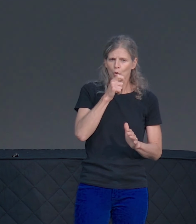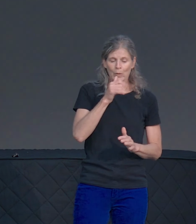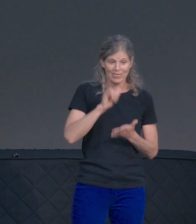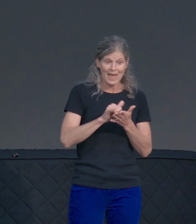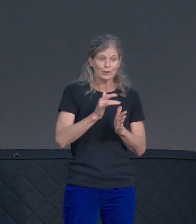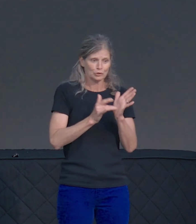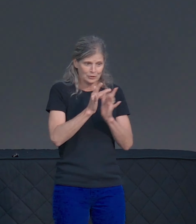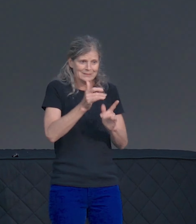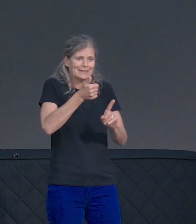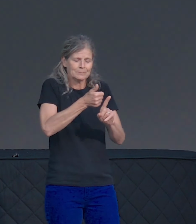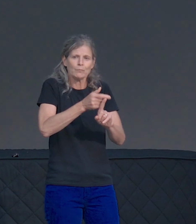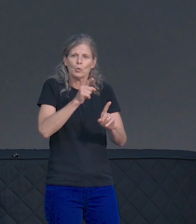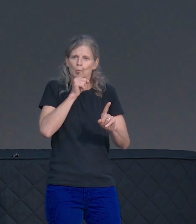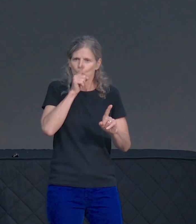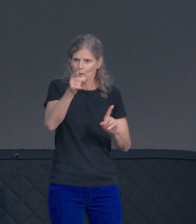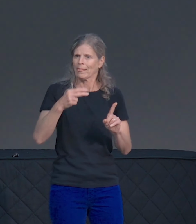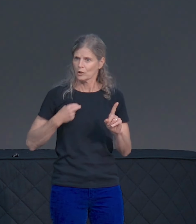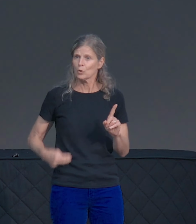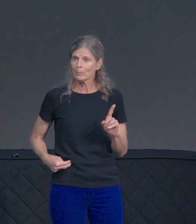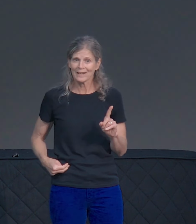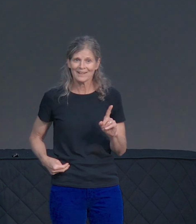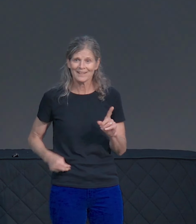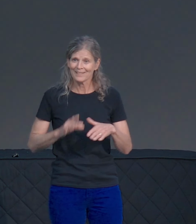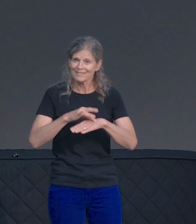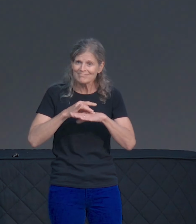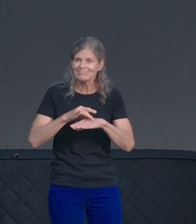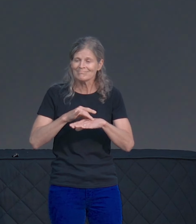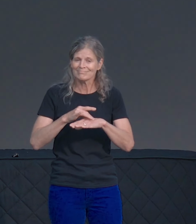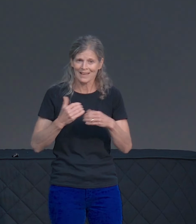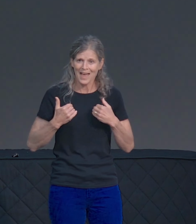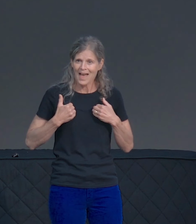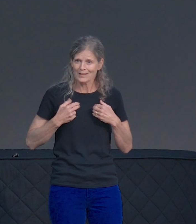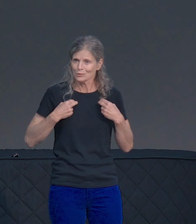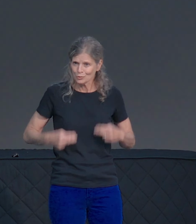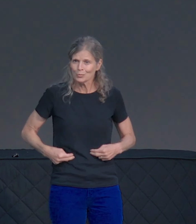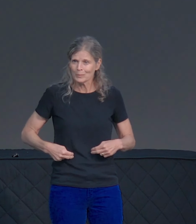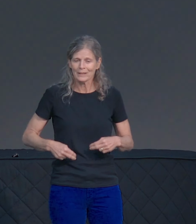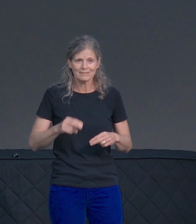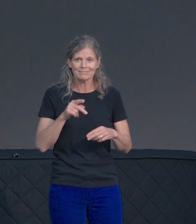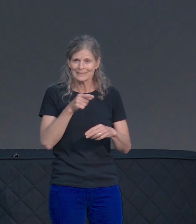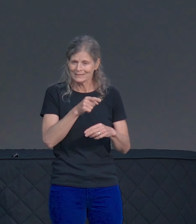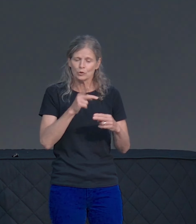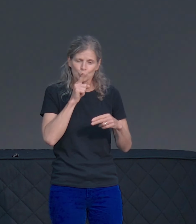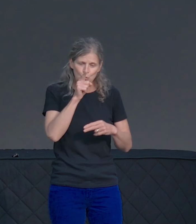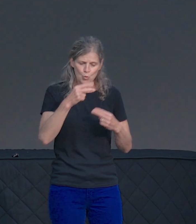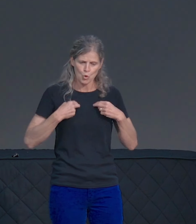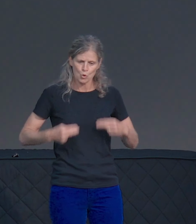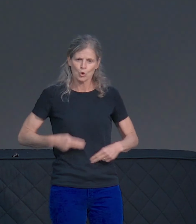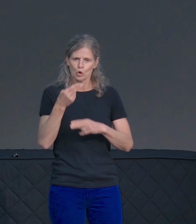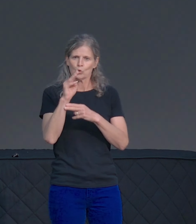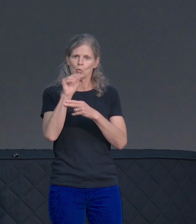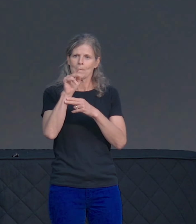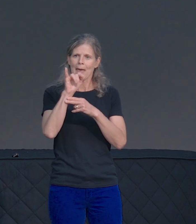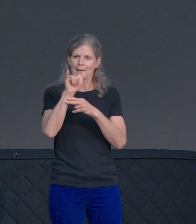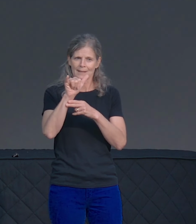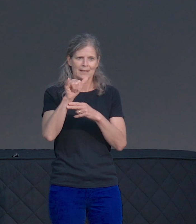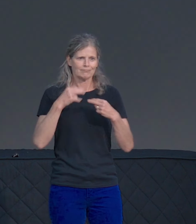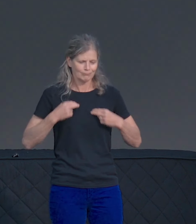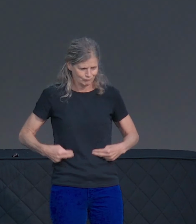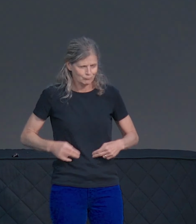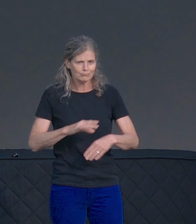humanity. The temptation of Jesus reveals his true humanity.